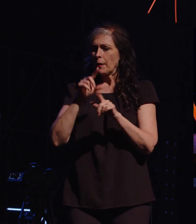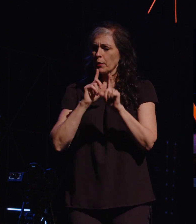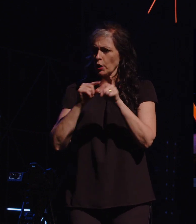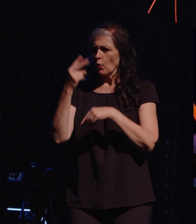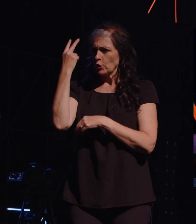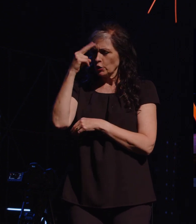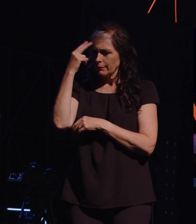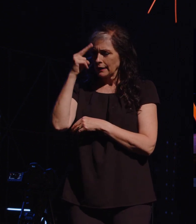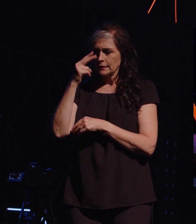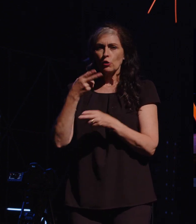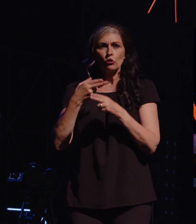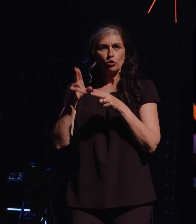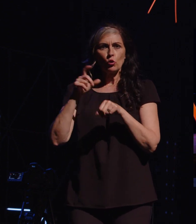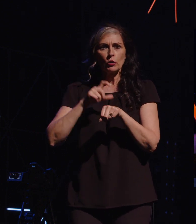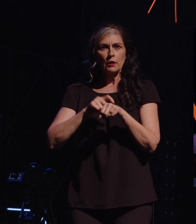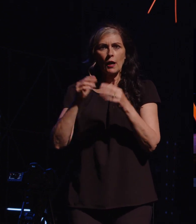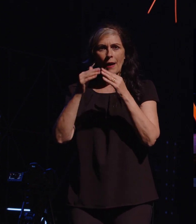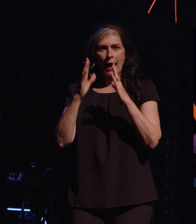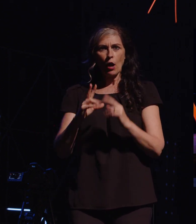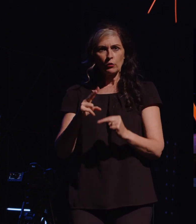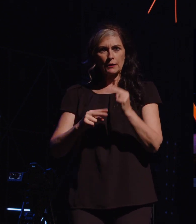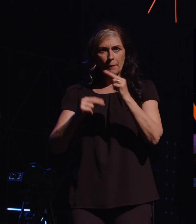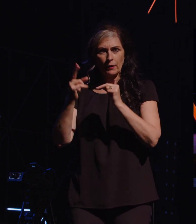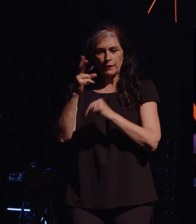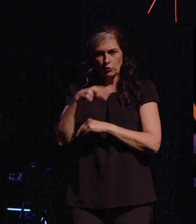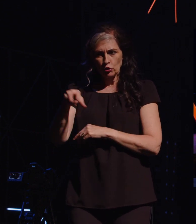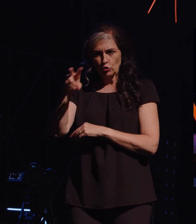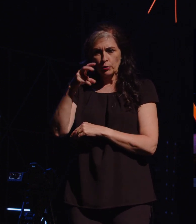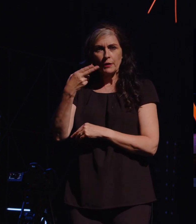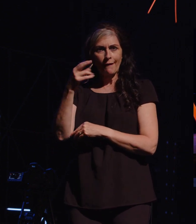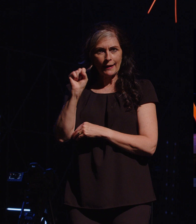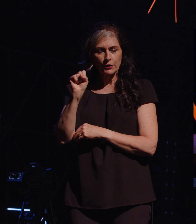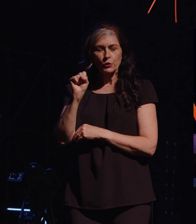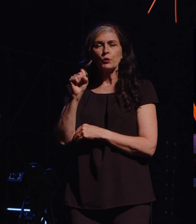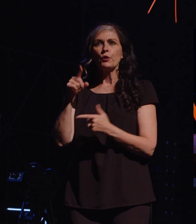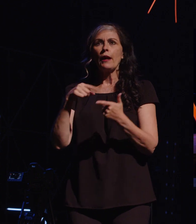on. Short-term house-building trips in